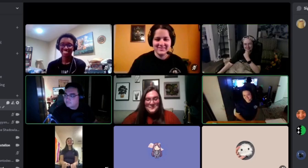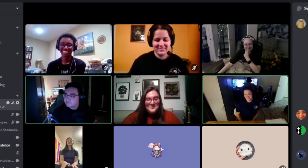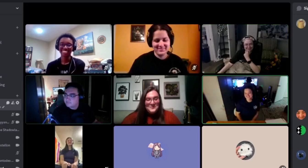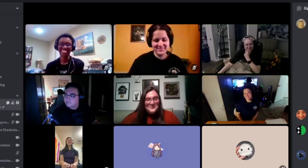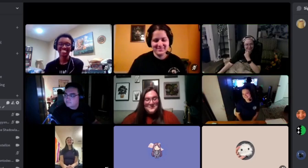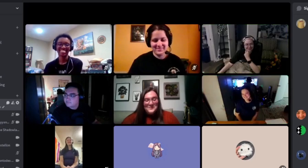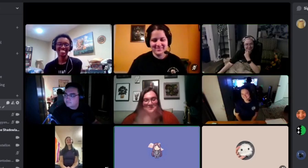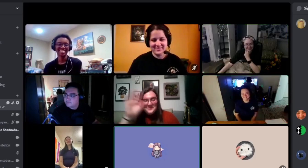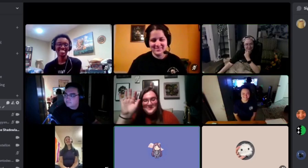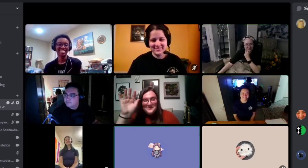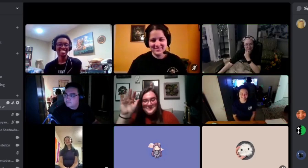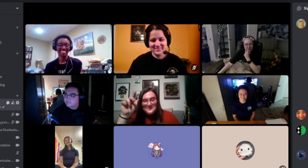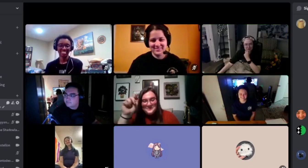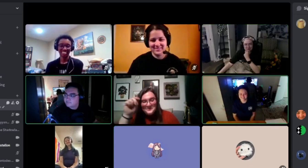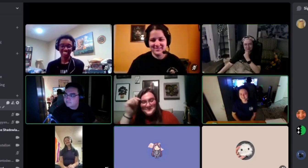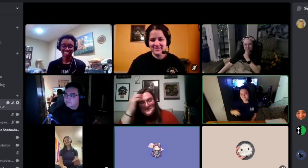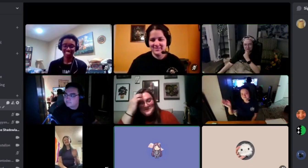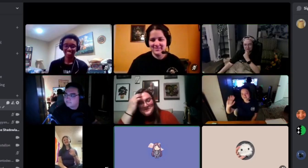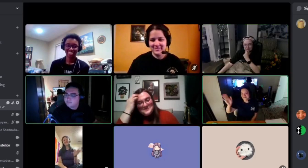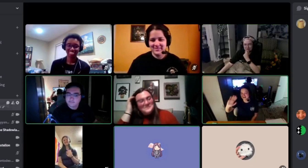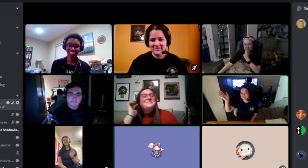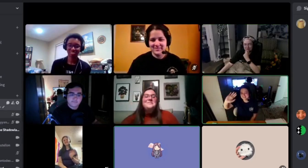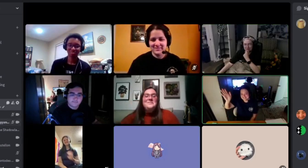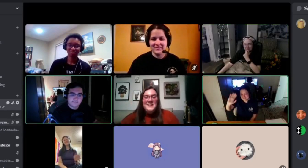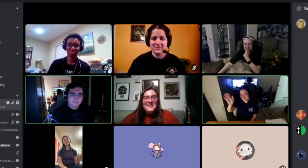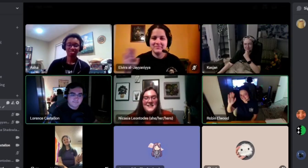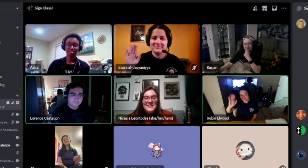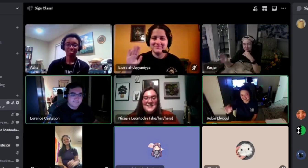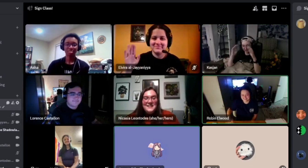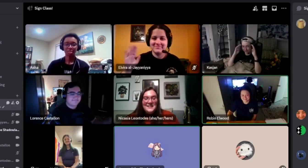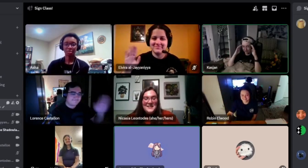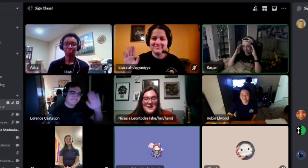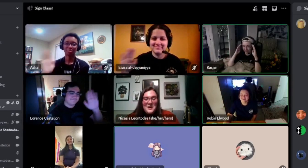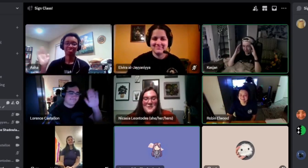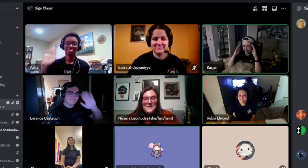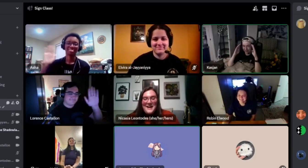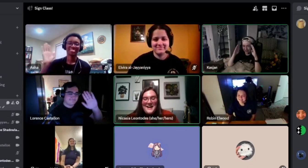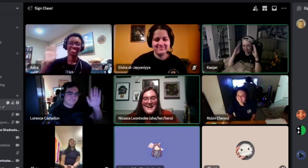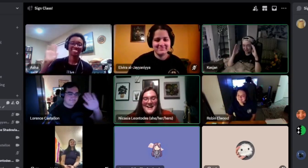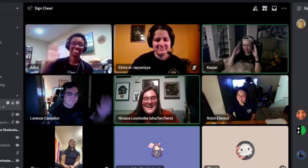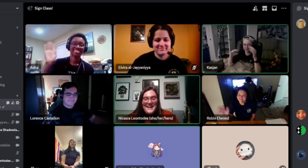All right. See y'all later. Bye. Thanks, Anna.